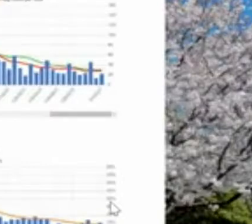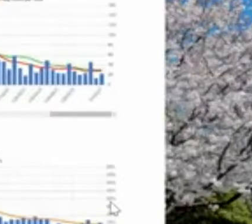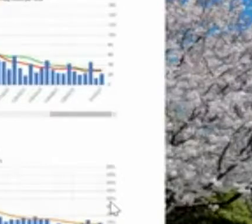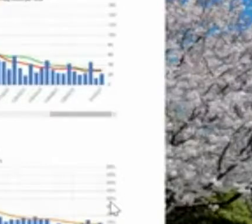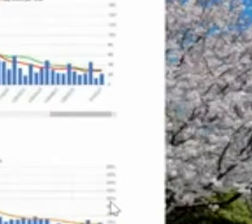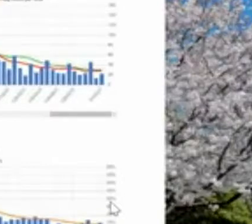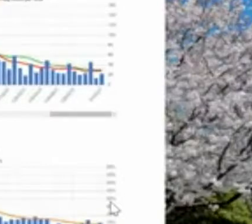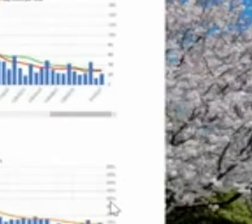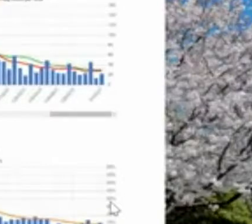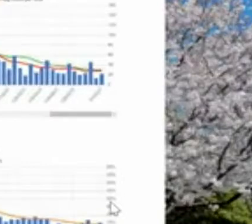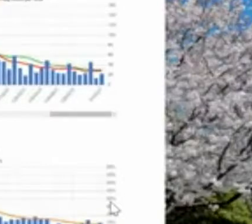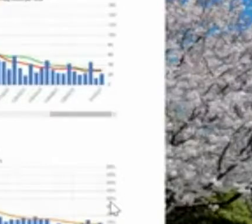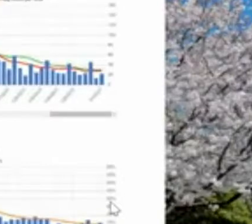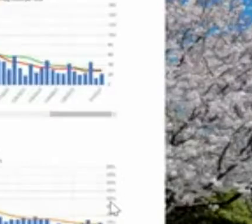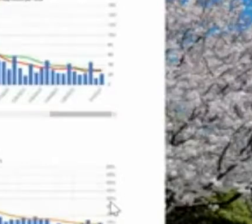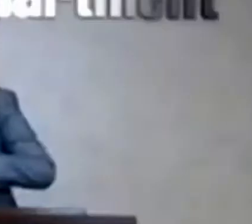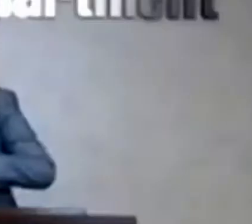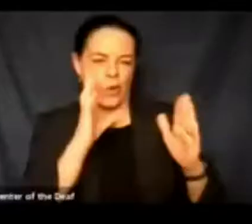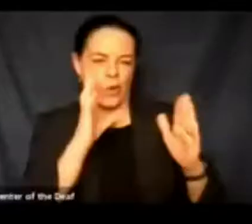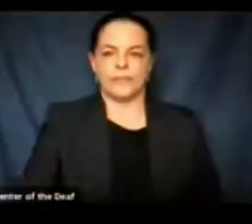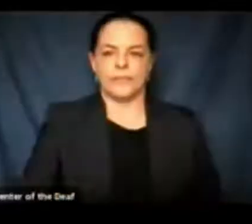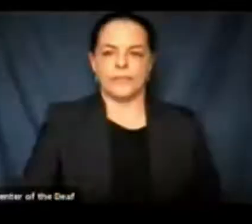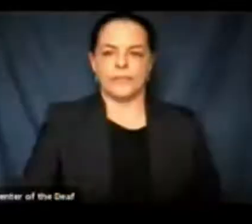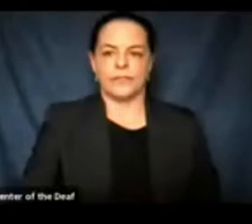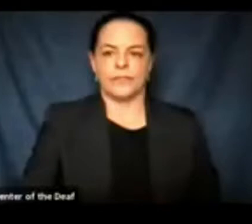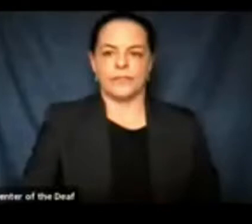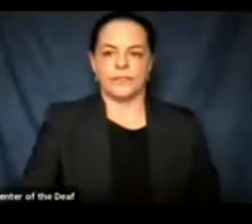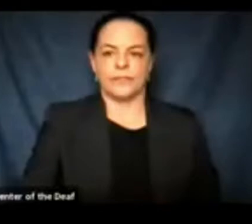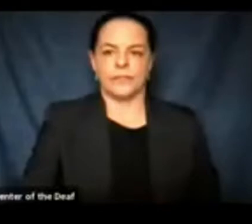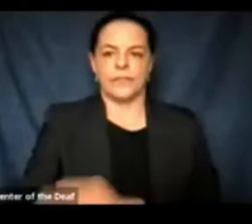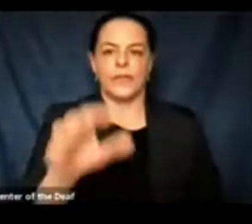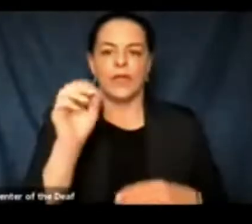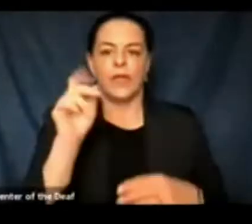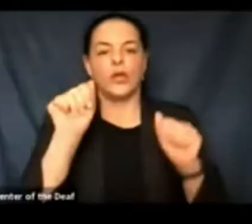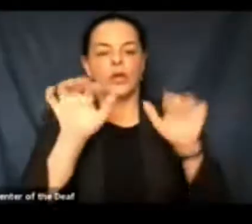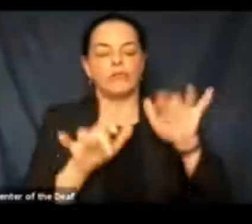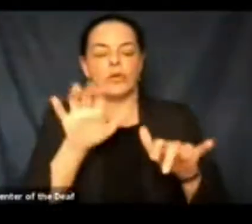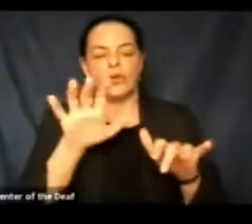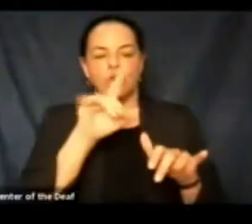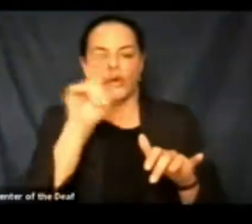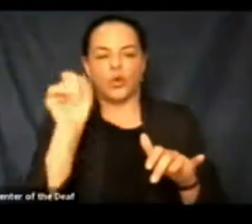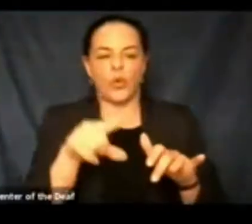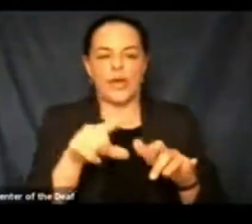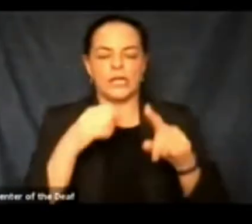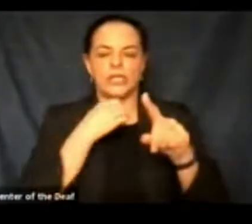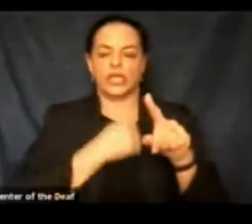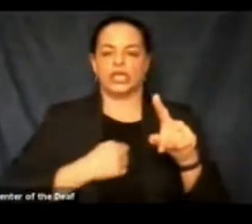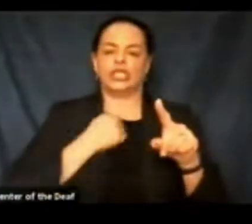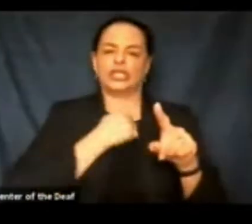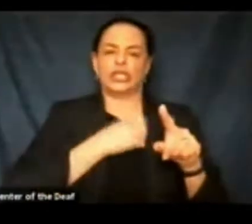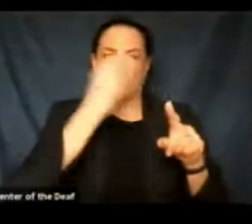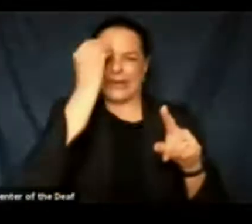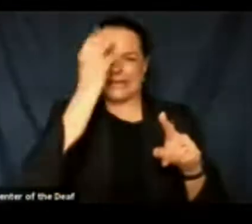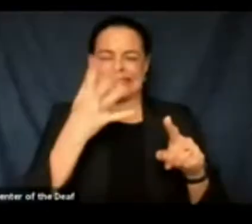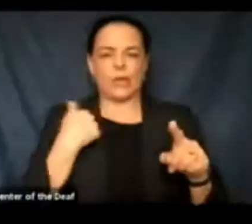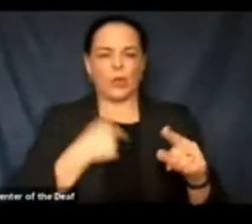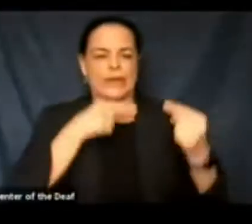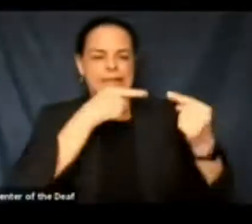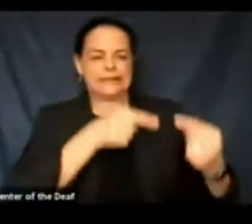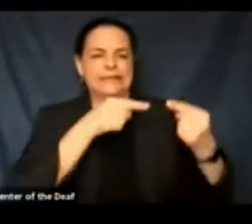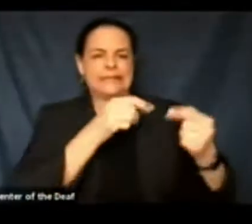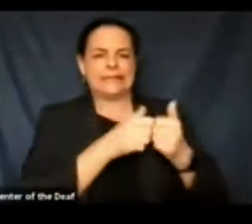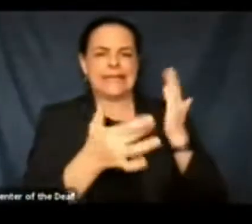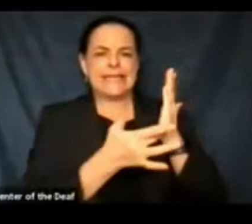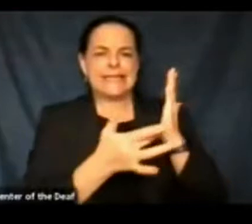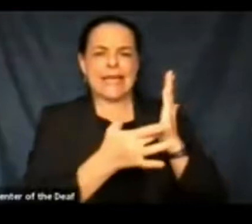All right, you can input your questions into the chat feature, and just want to say briefly, we apologize. We're having some technical issues